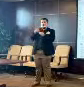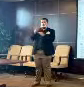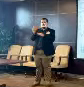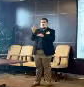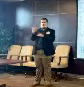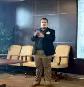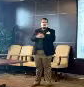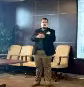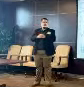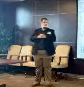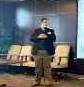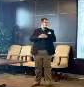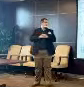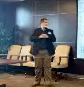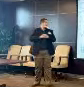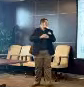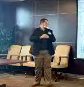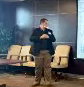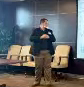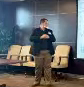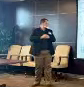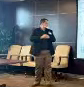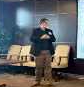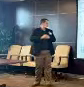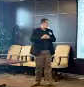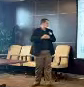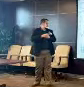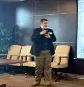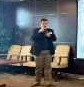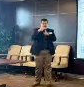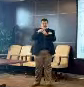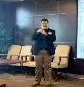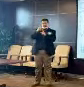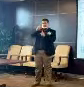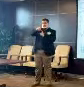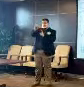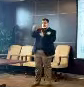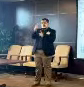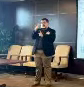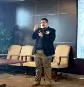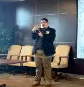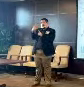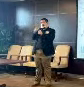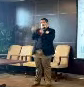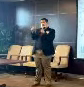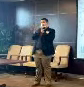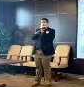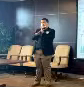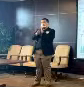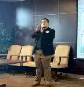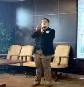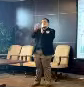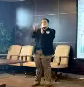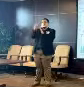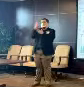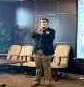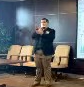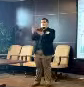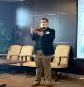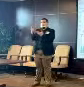before. And then, as you said, our positivity rate, we saw a pretty big jump in positivity rate this past